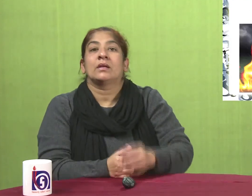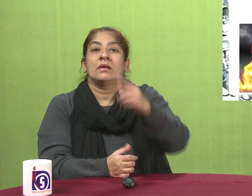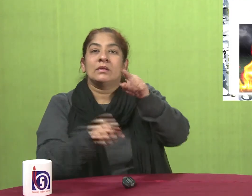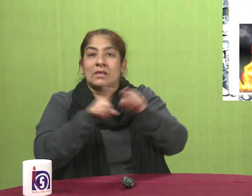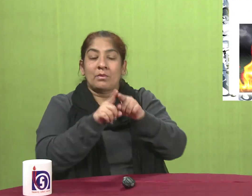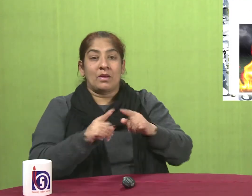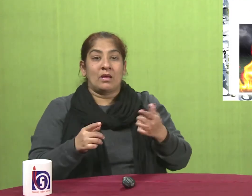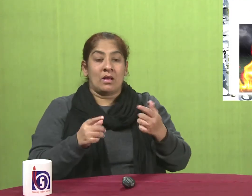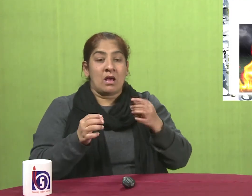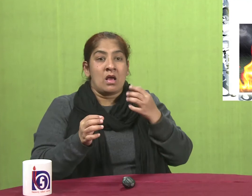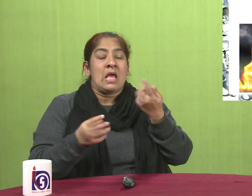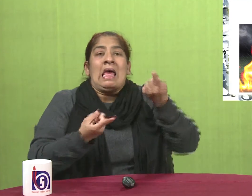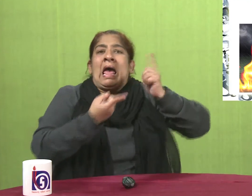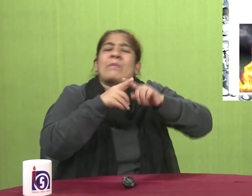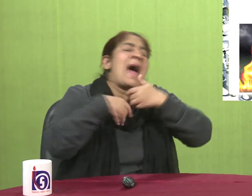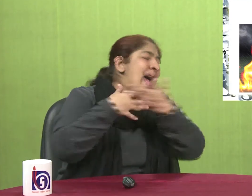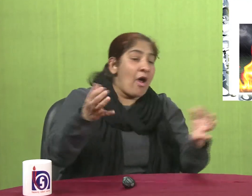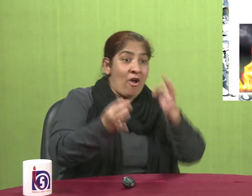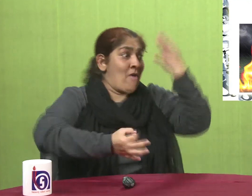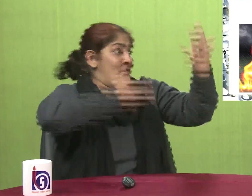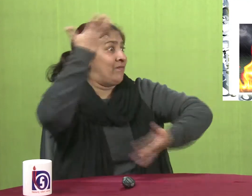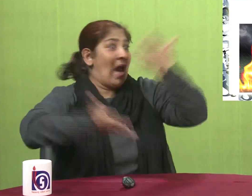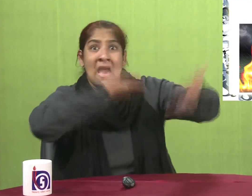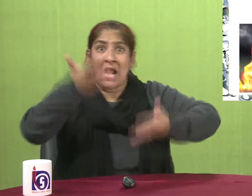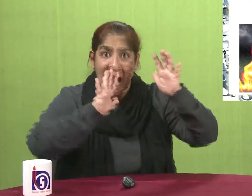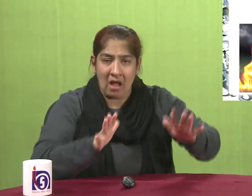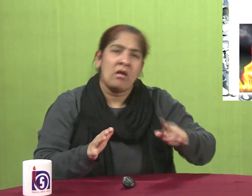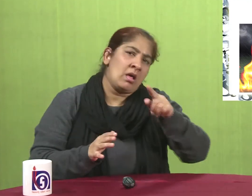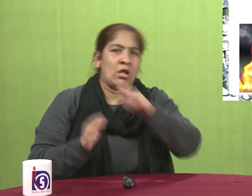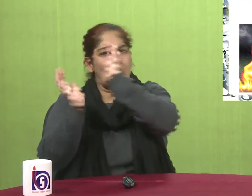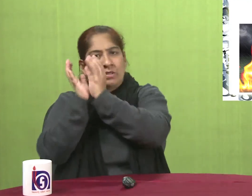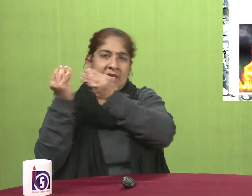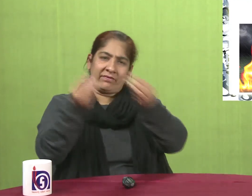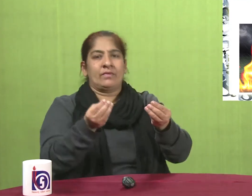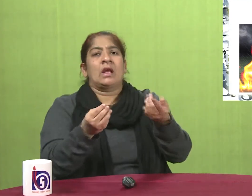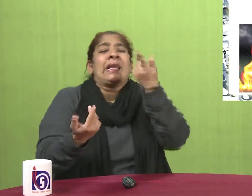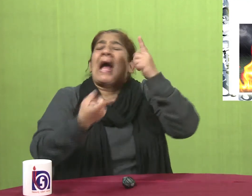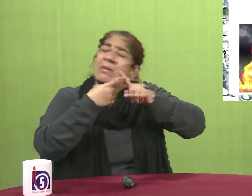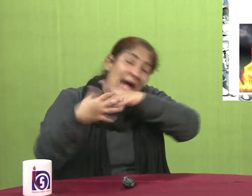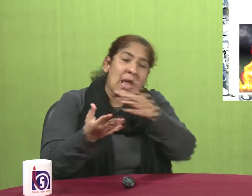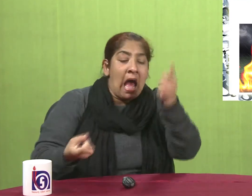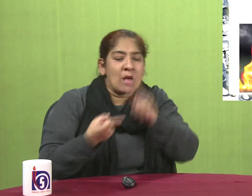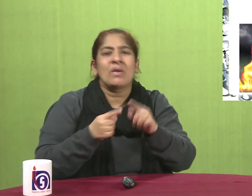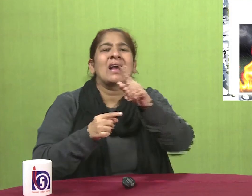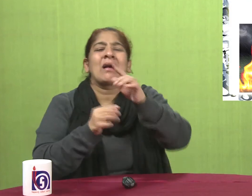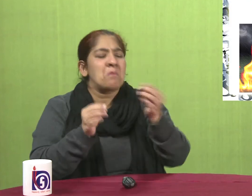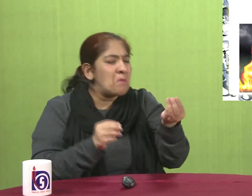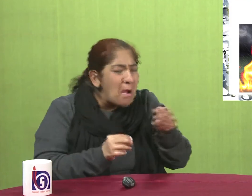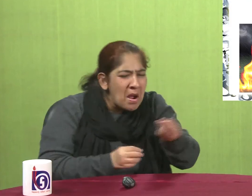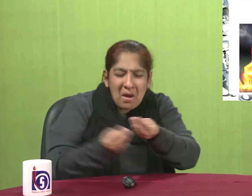Fire insurance. So what is fire insurance? If there is a fire anywhere, be it in your house, be it in